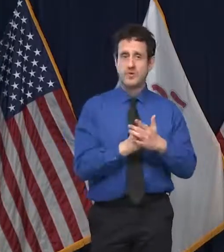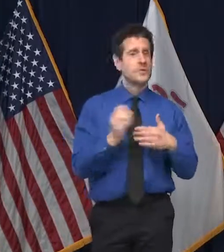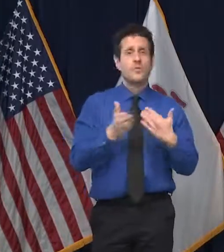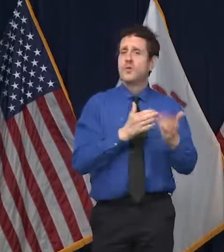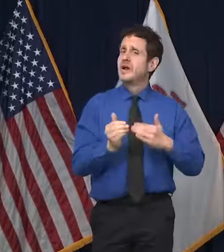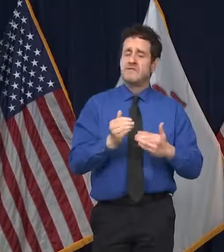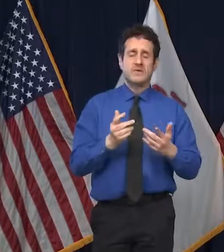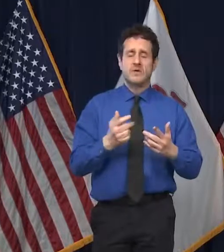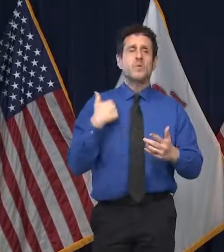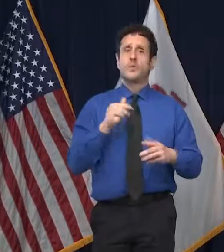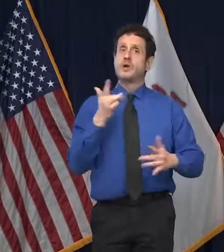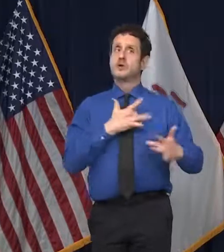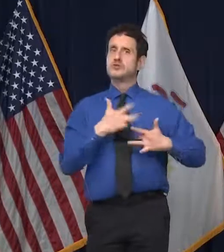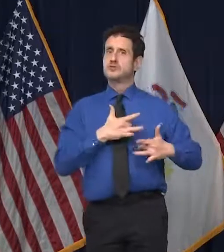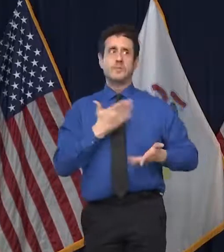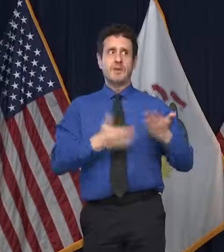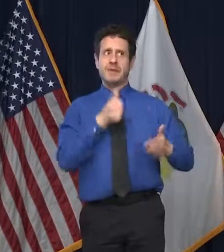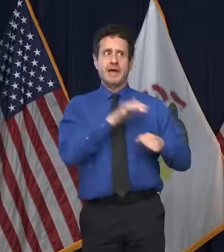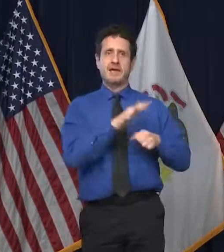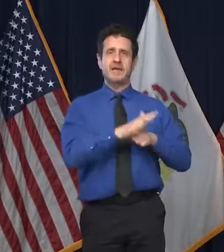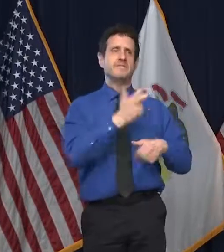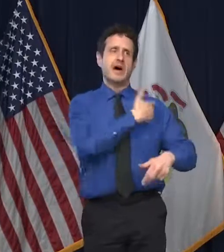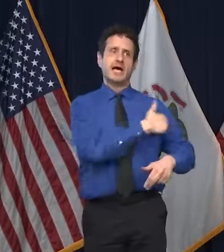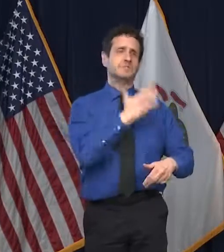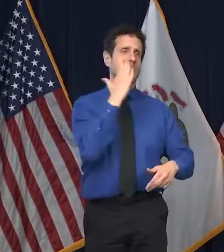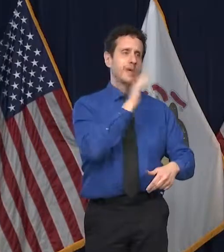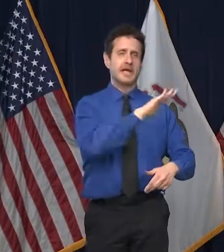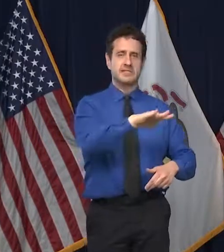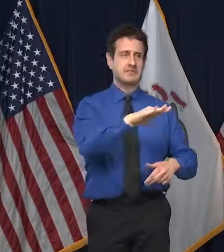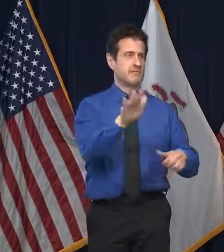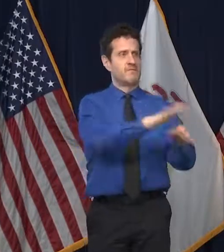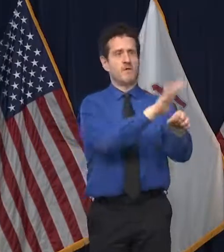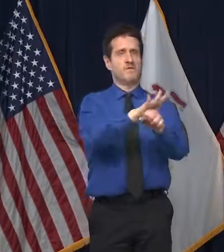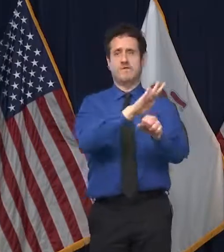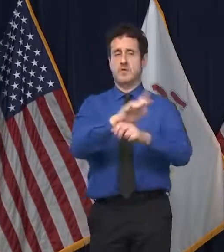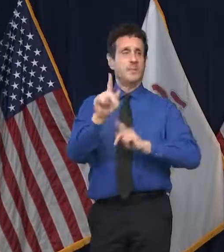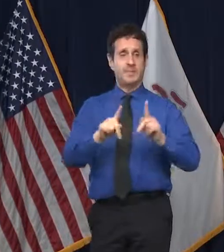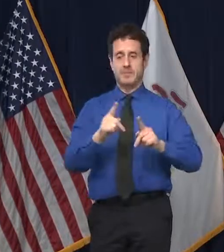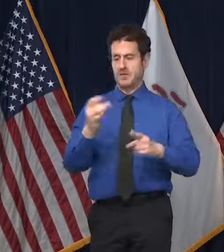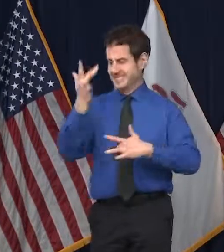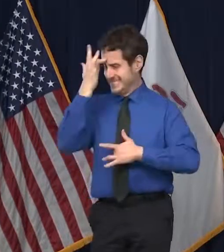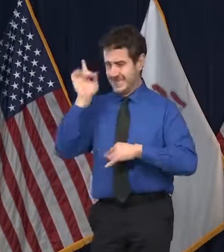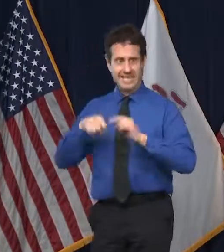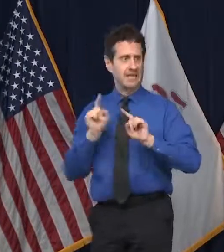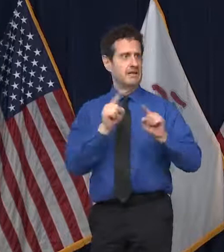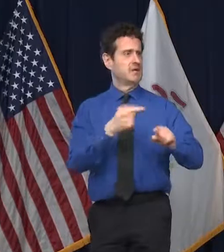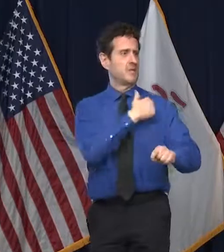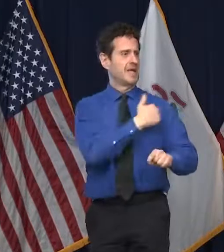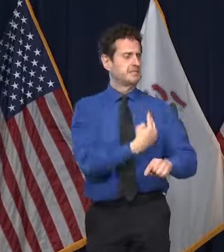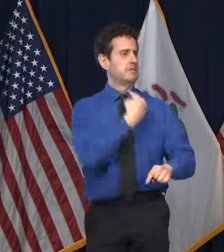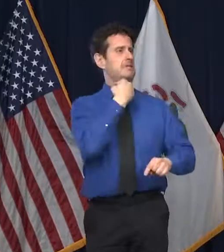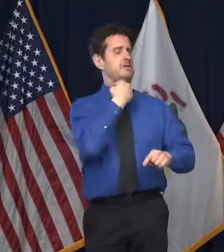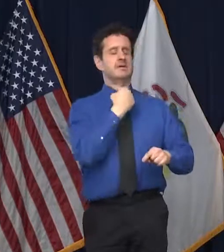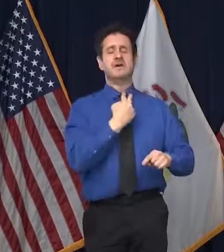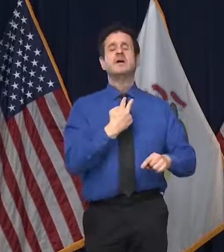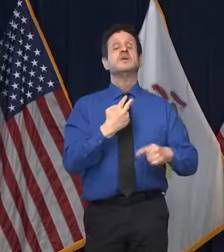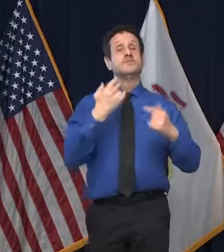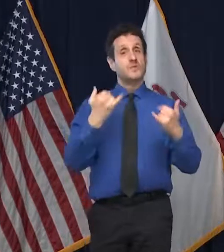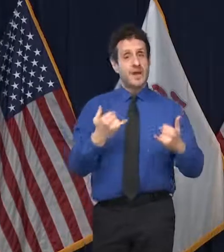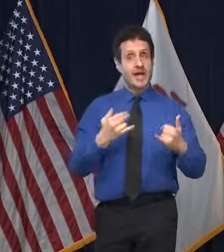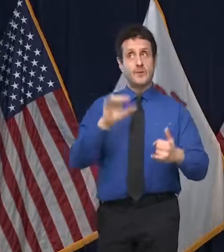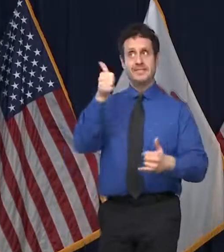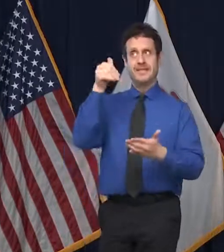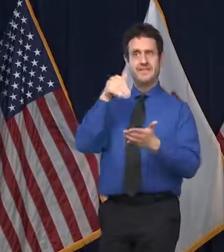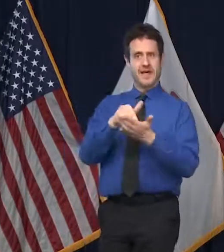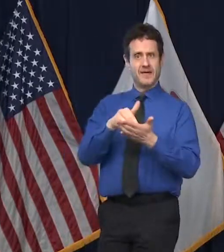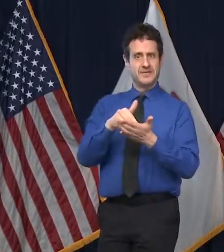worried that there won't be a bed enough for everyone. So let's make some decisions now to decrease from the nearly 10,000 cases